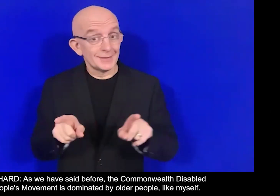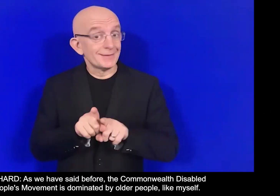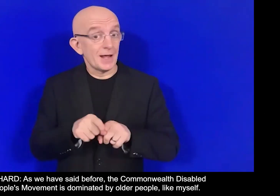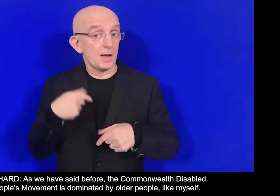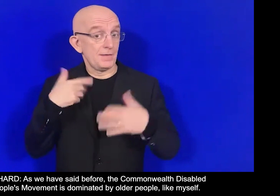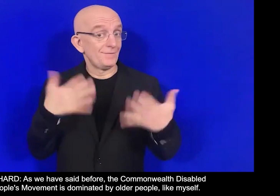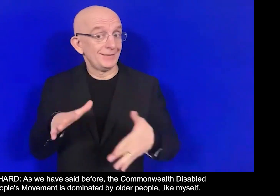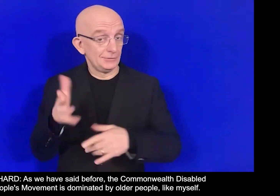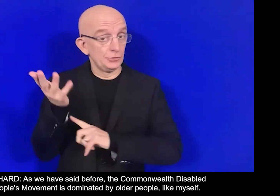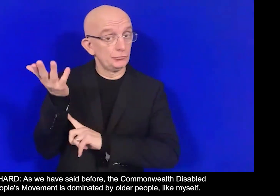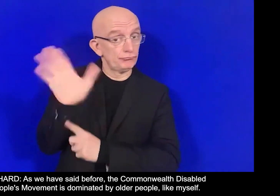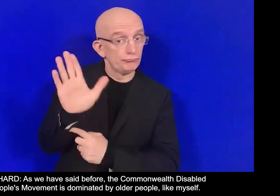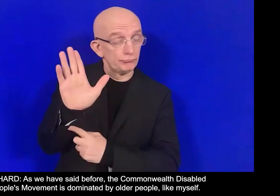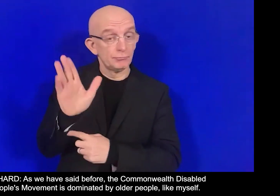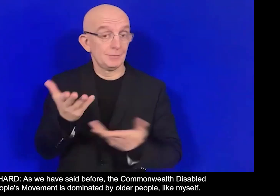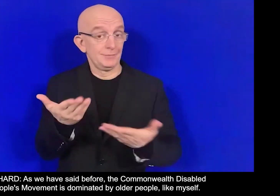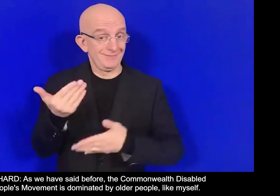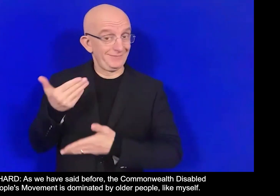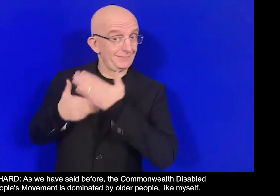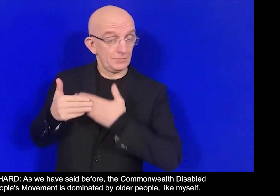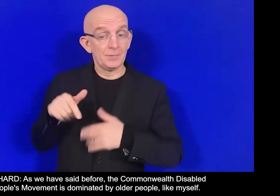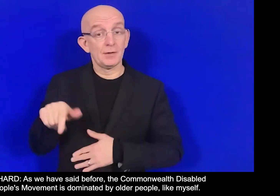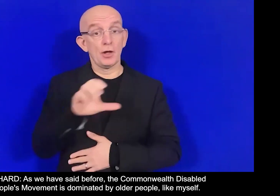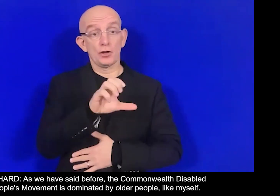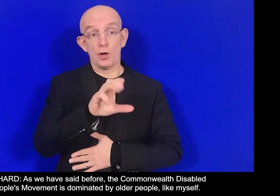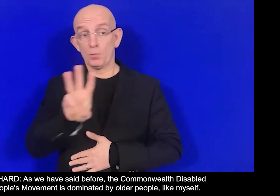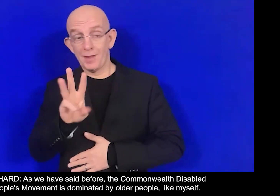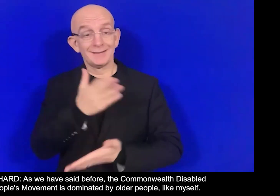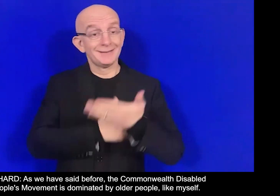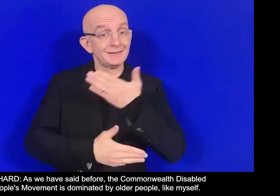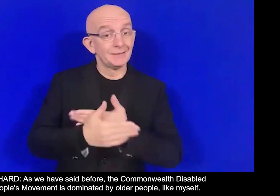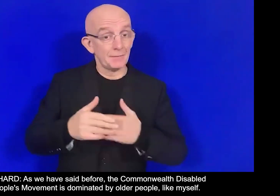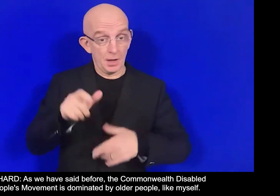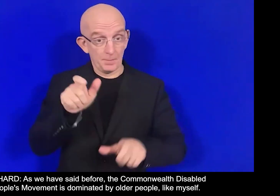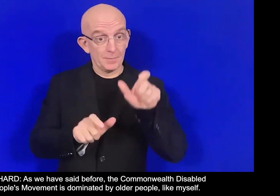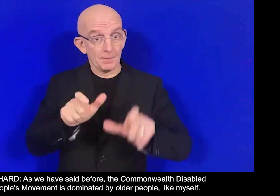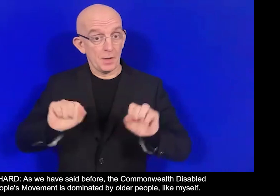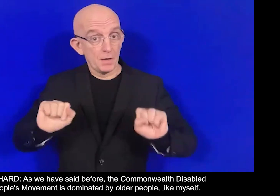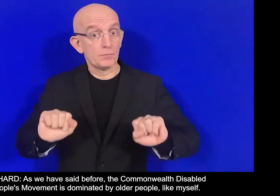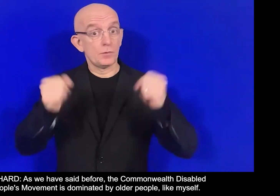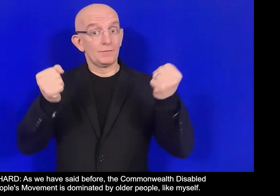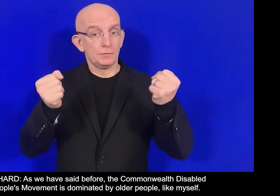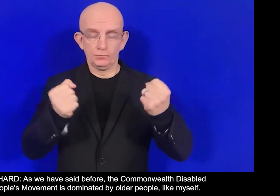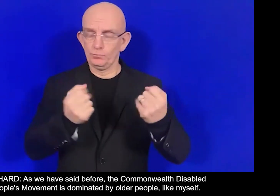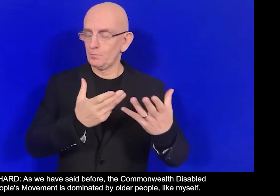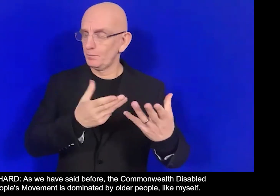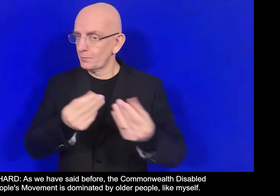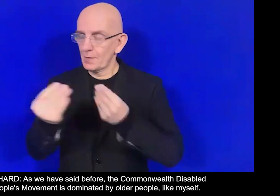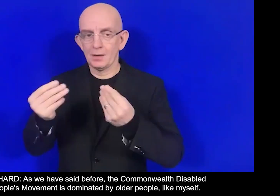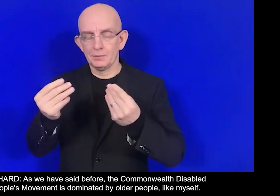As we have said before, the Commonwealth Disabled People's Movement is dominated by older